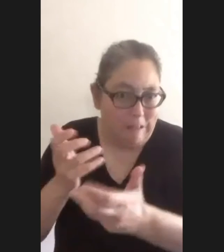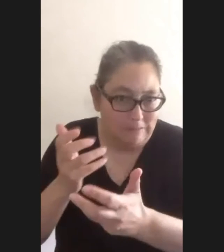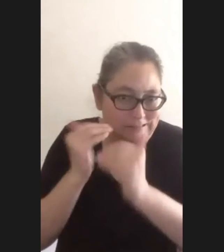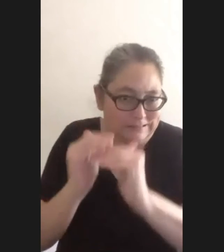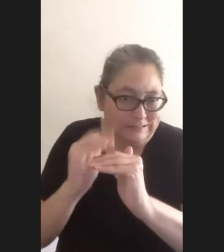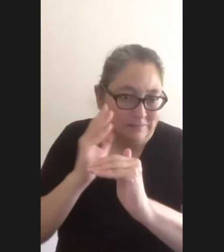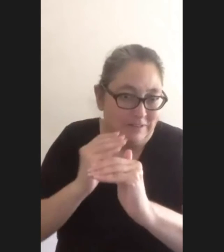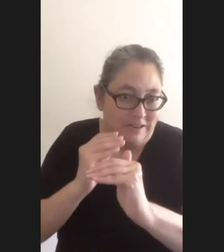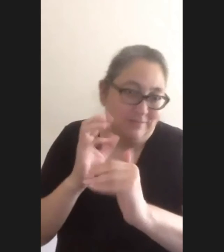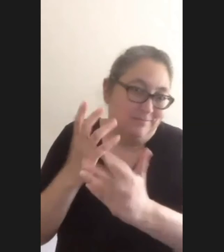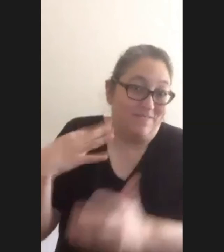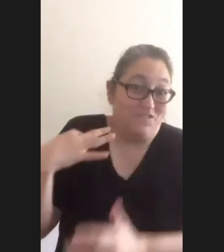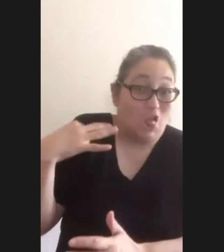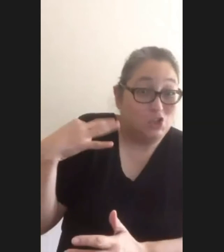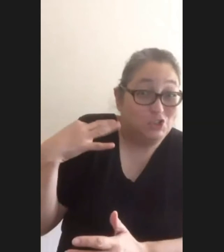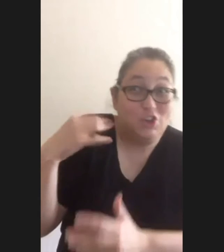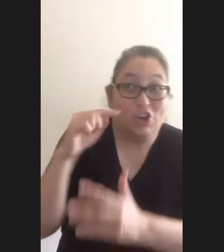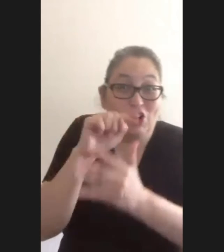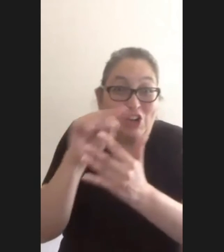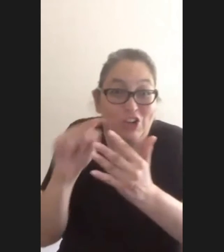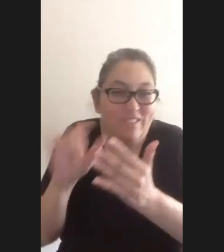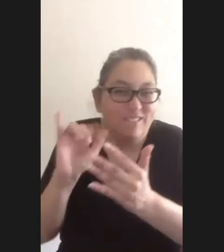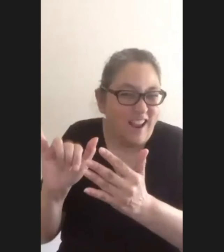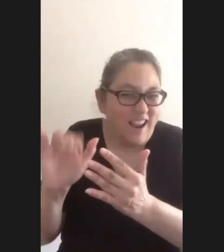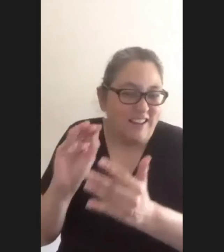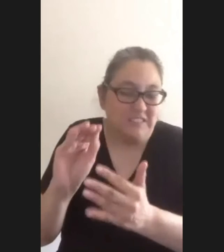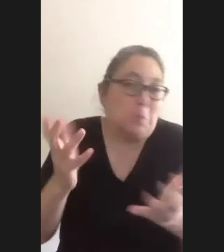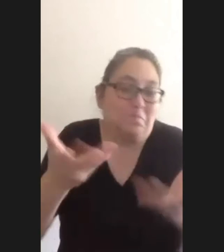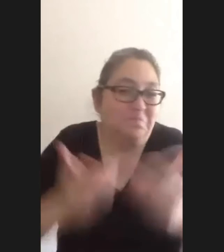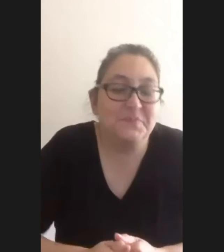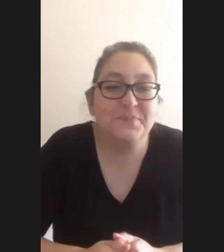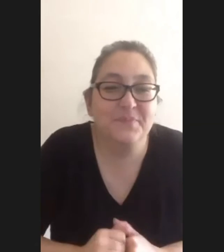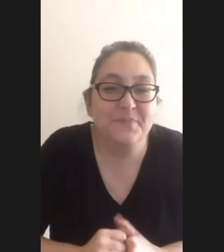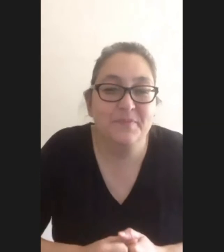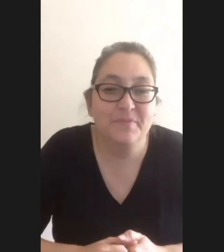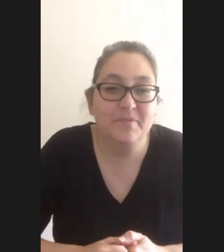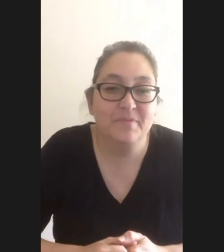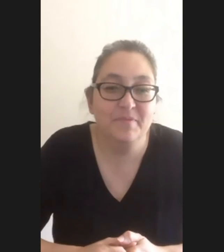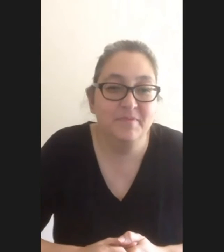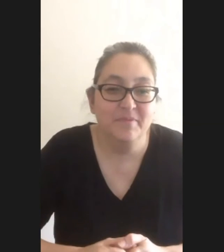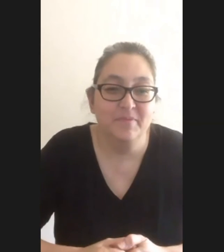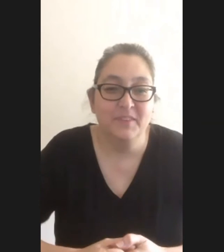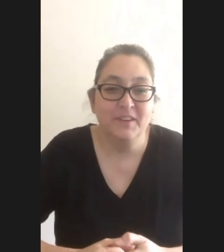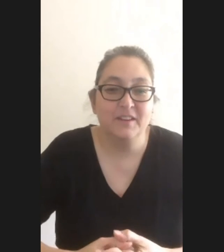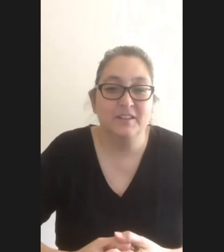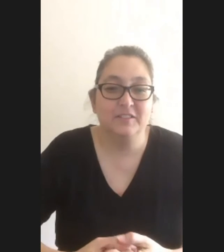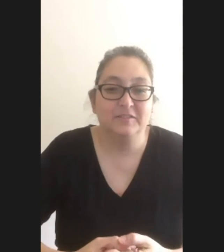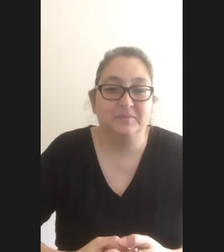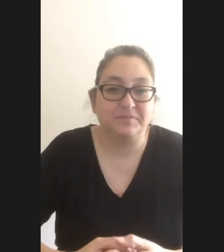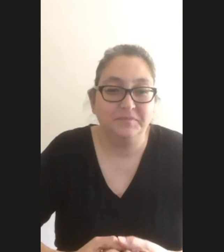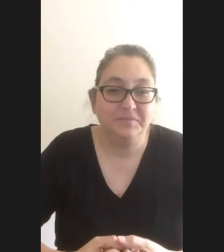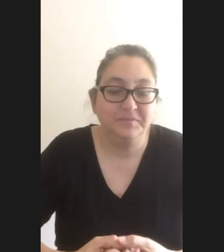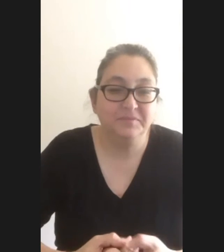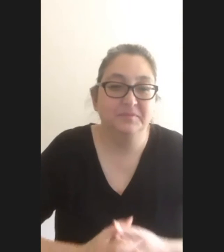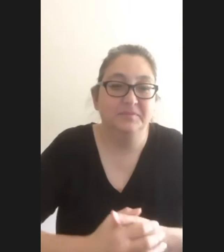know that would be, what would that look like now? Because there is very limited experience with them. So I was wondering if there's something that you can share with that would be